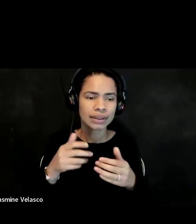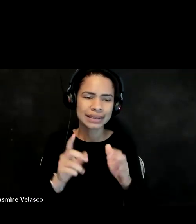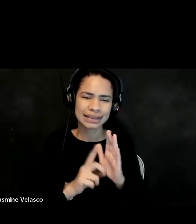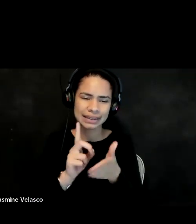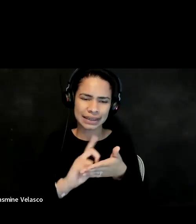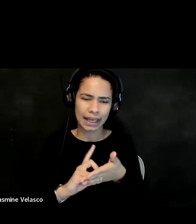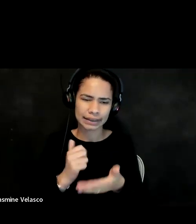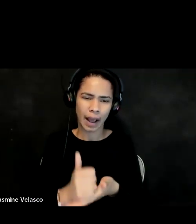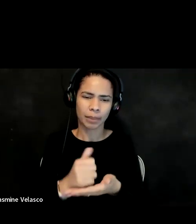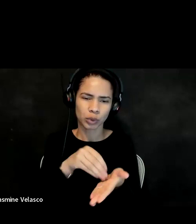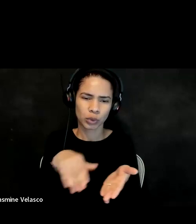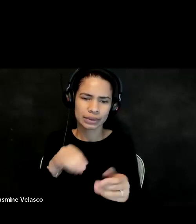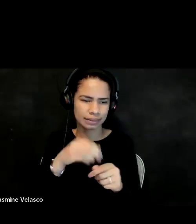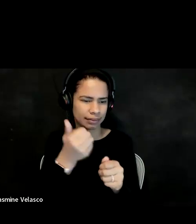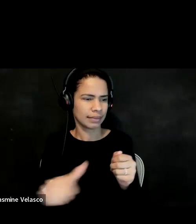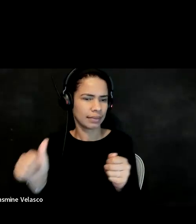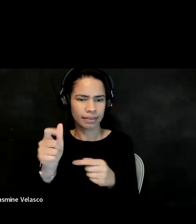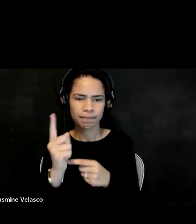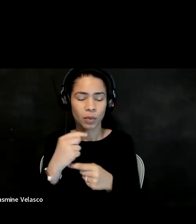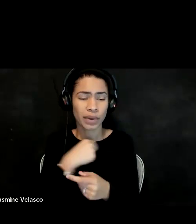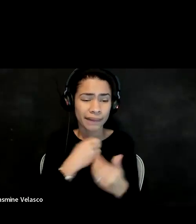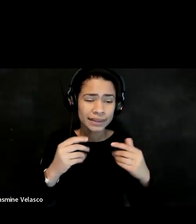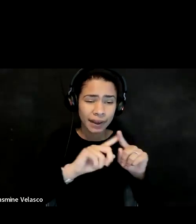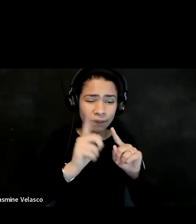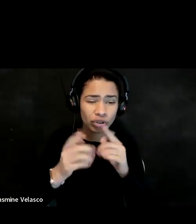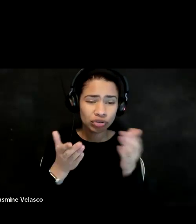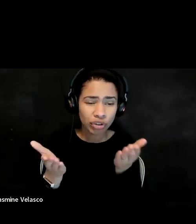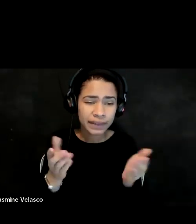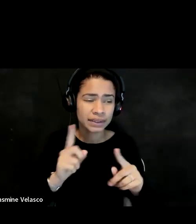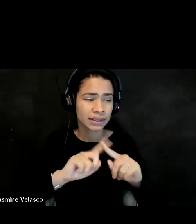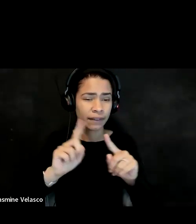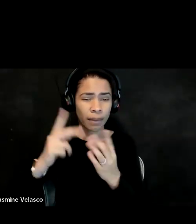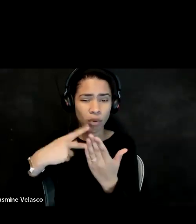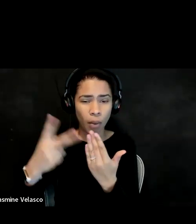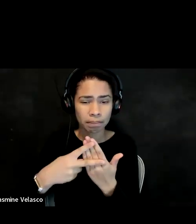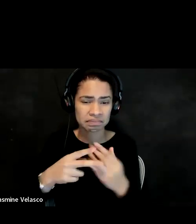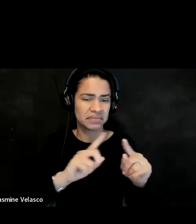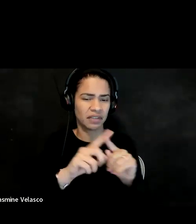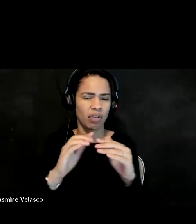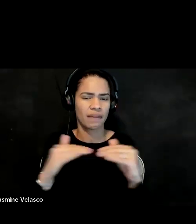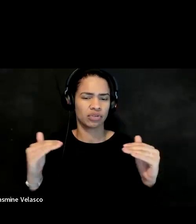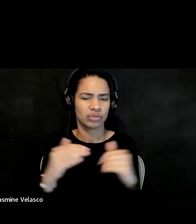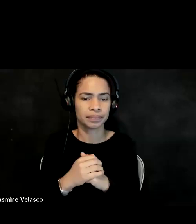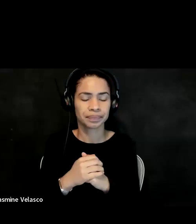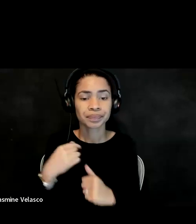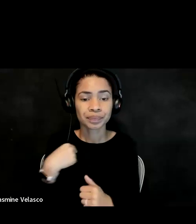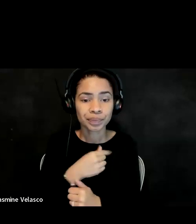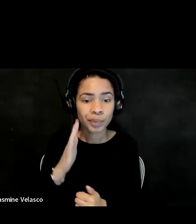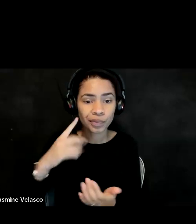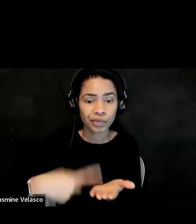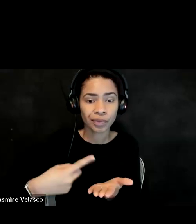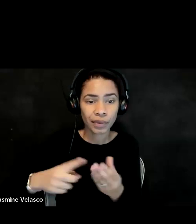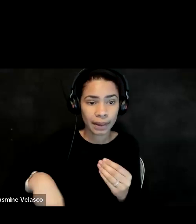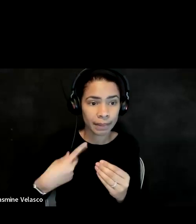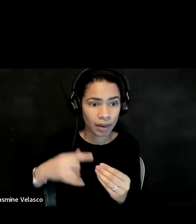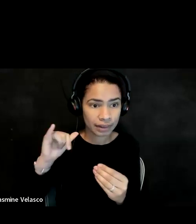any point of that spectrum. So we have different services, different programs to help at all different levels. So we're going to talk through some of those. Shannon's